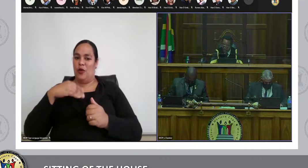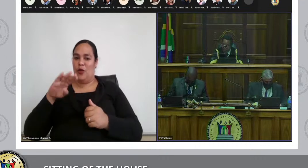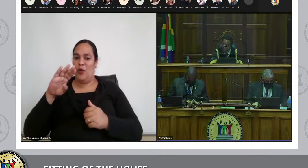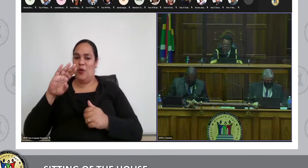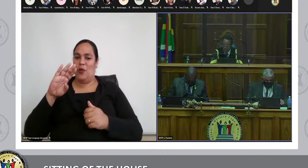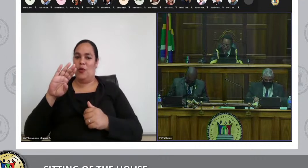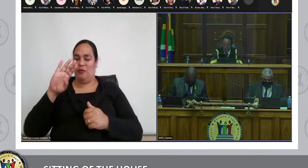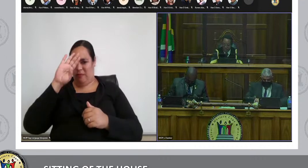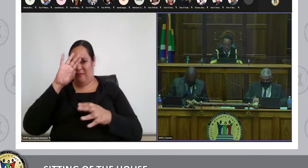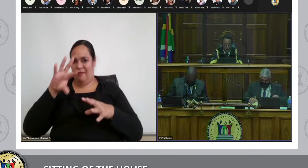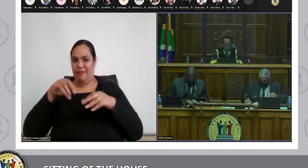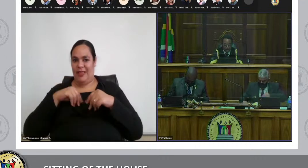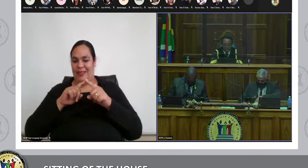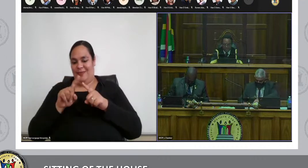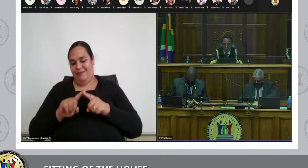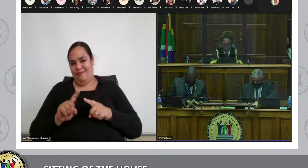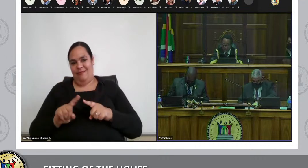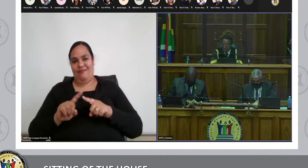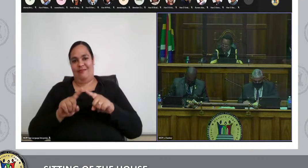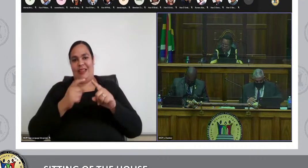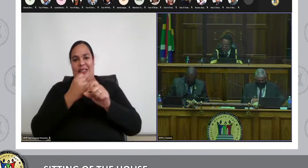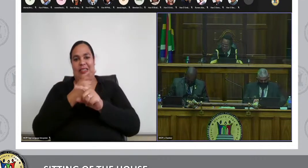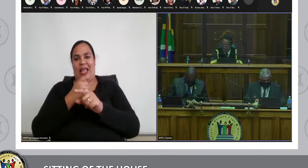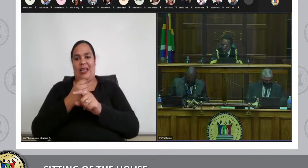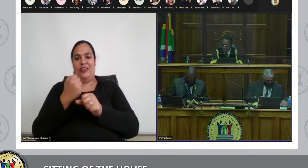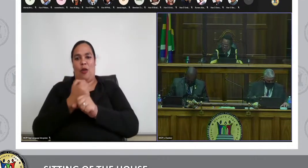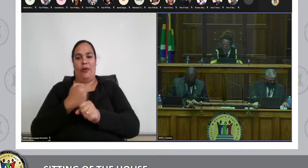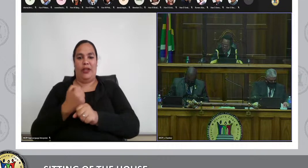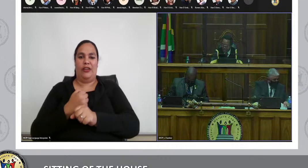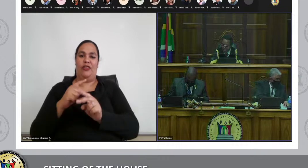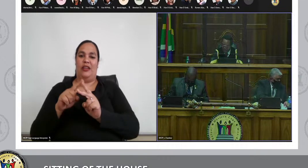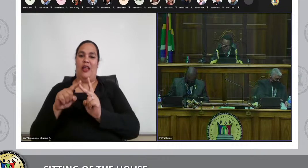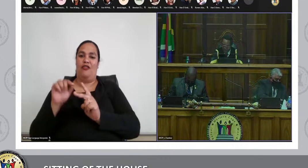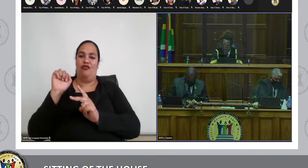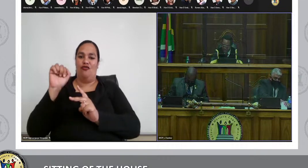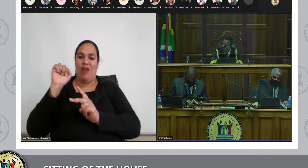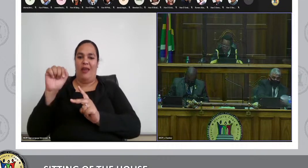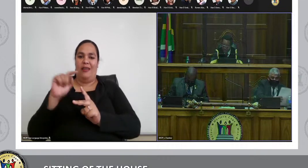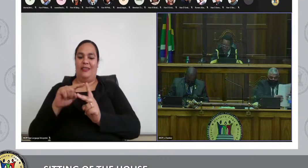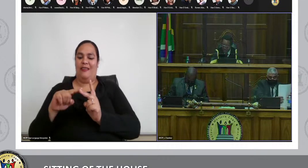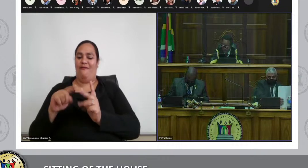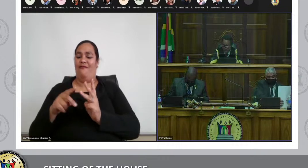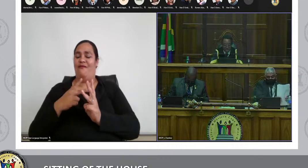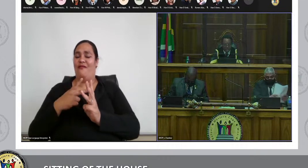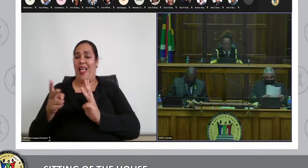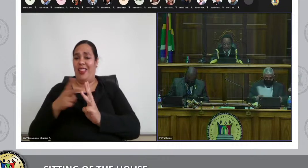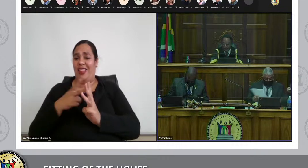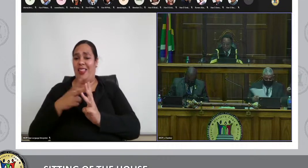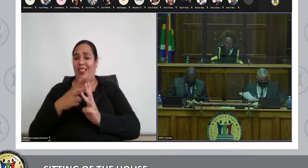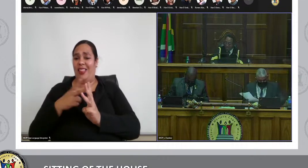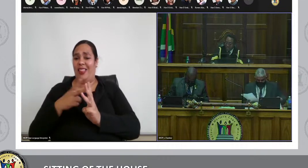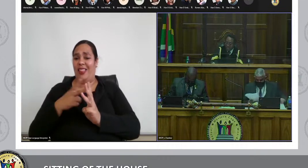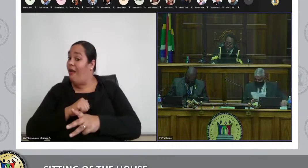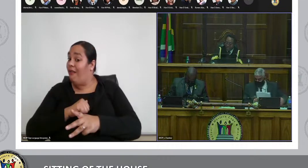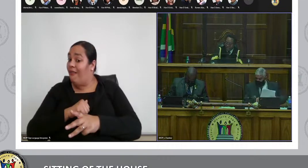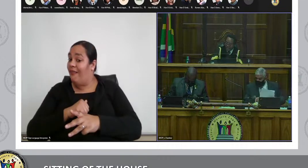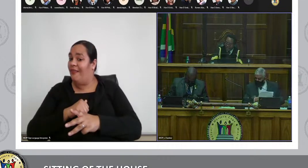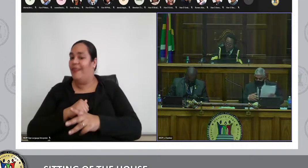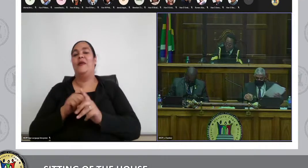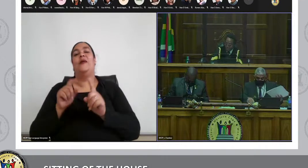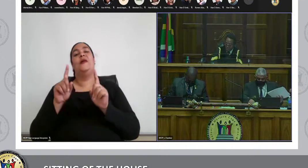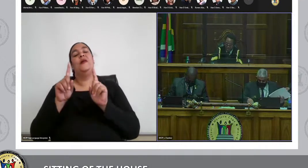the different riots, taxi operations and strikes, violence. Good luck.